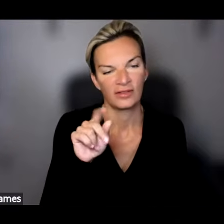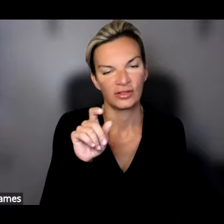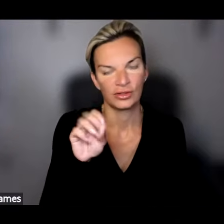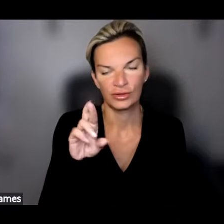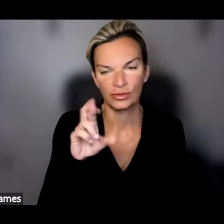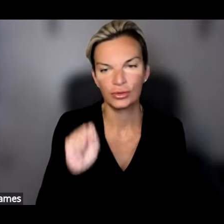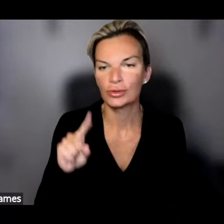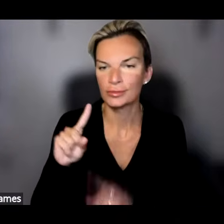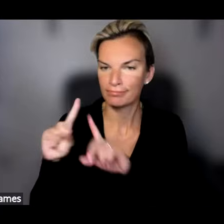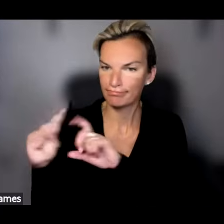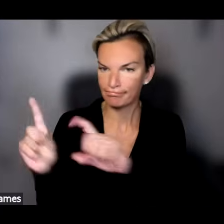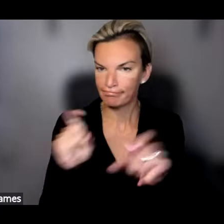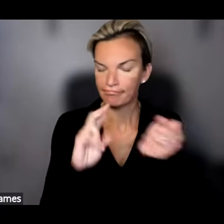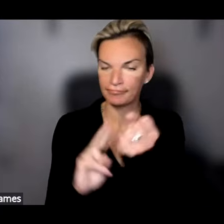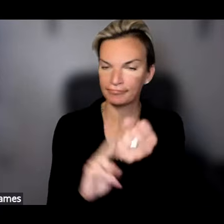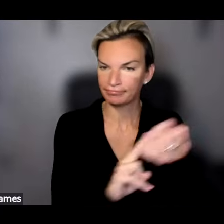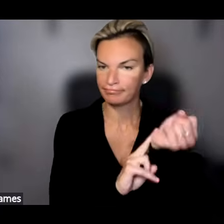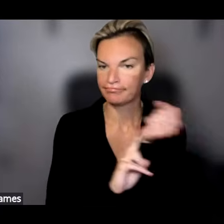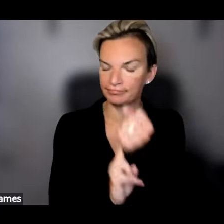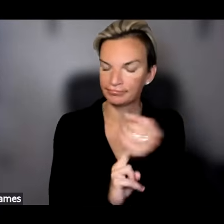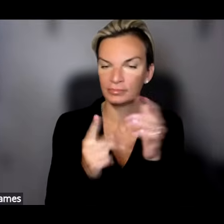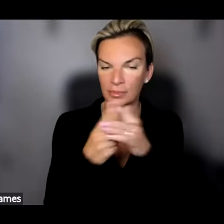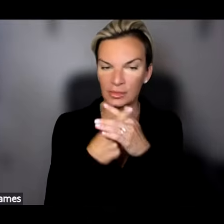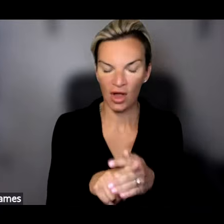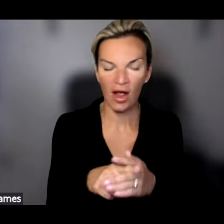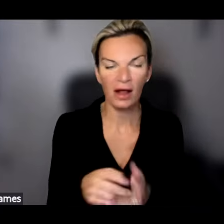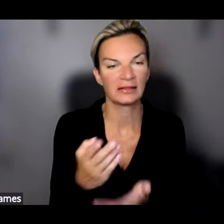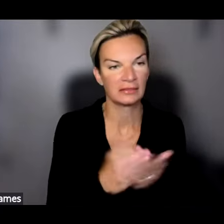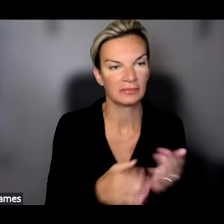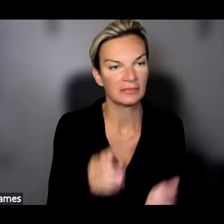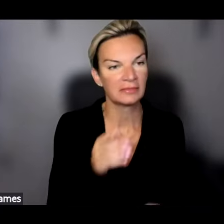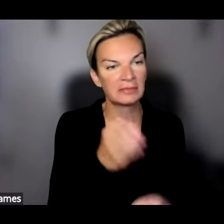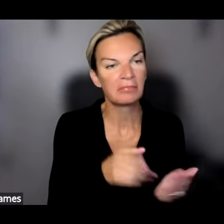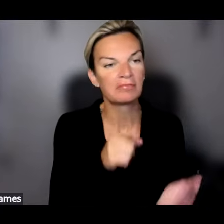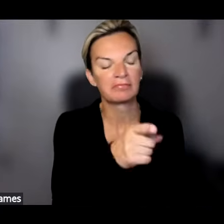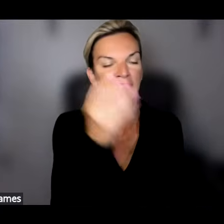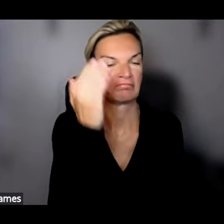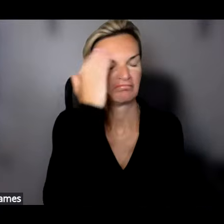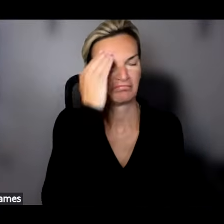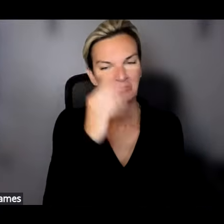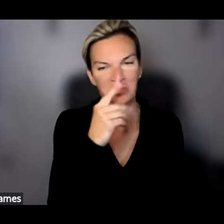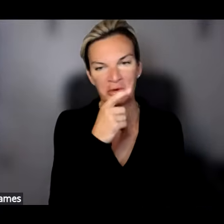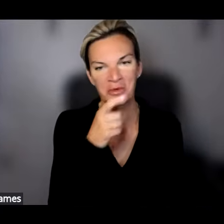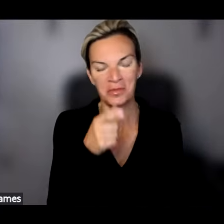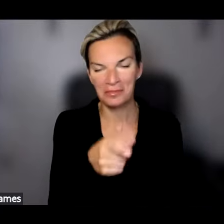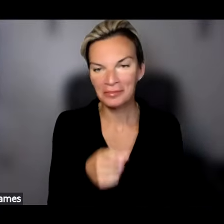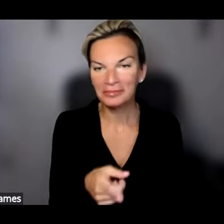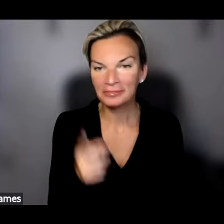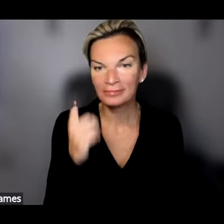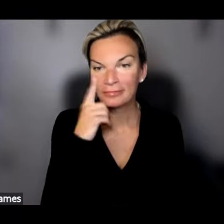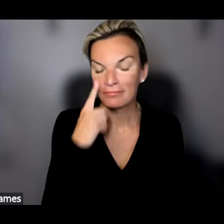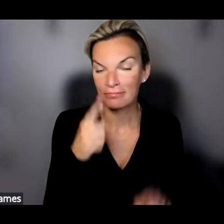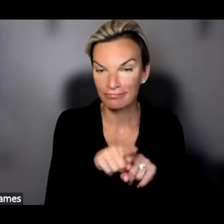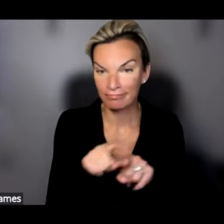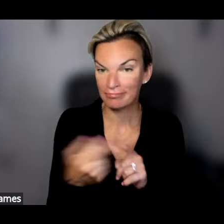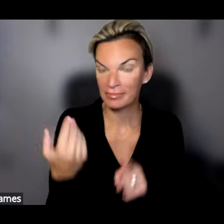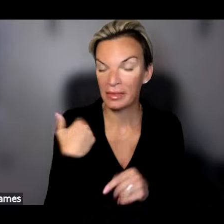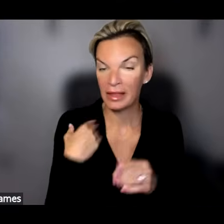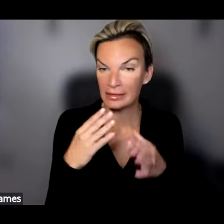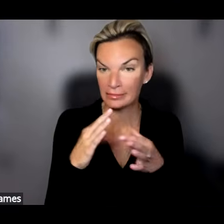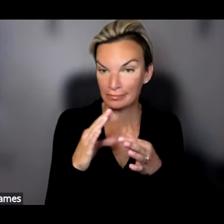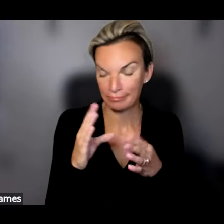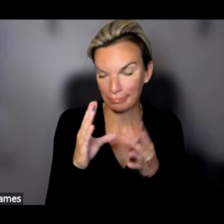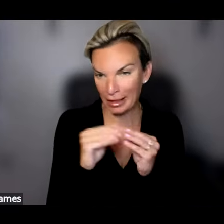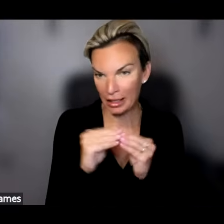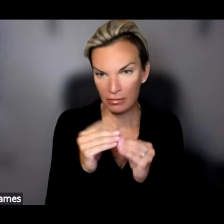everybody here. Looks like some familiar faces. Couple of comments before we start. Like last meeting, we are going to put the public comment will be